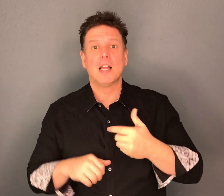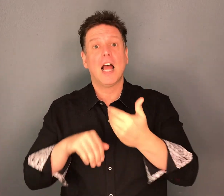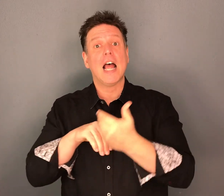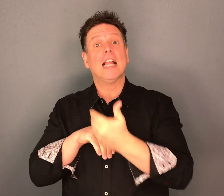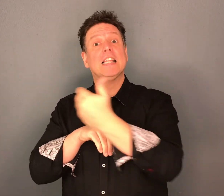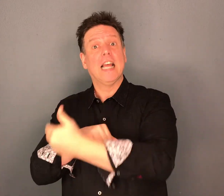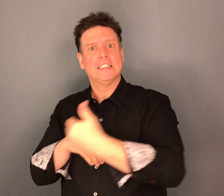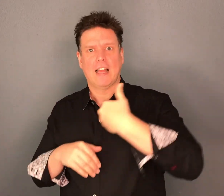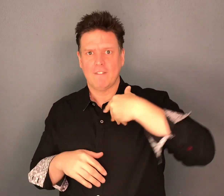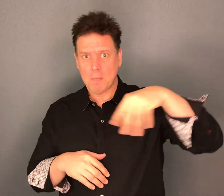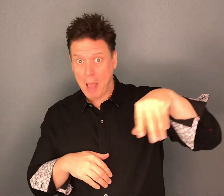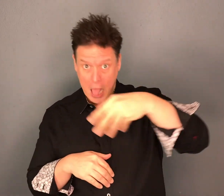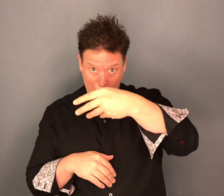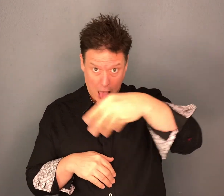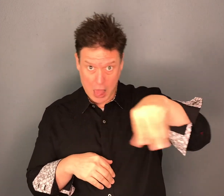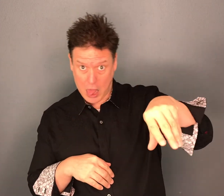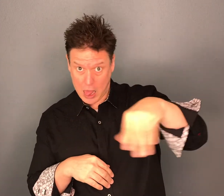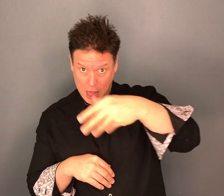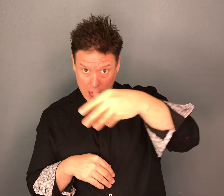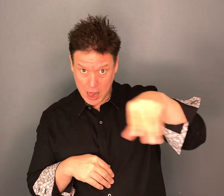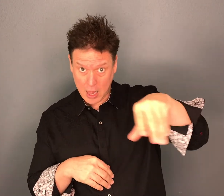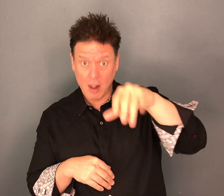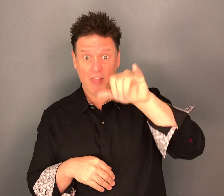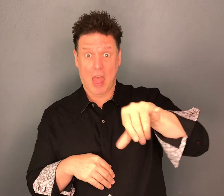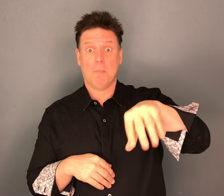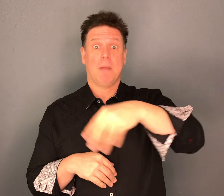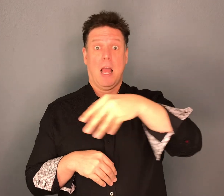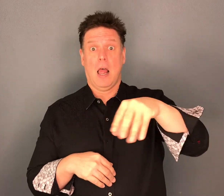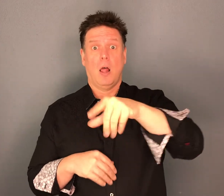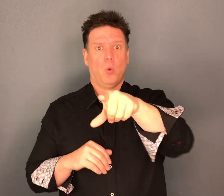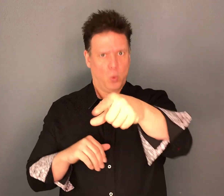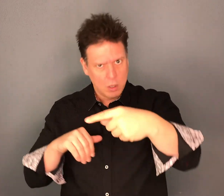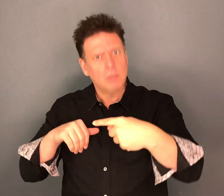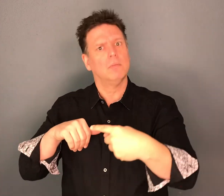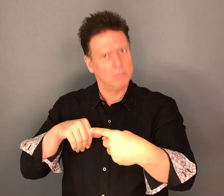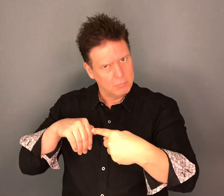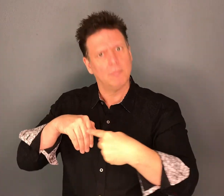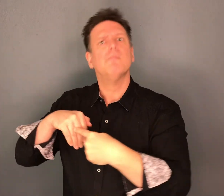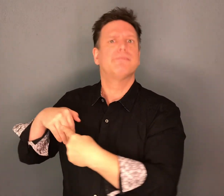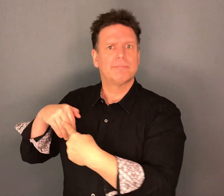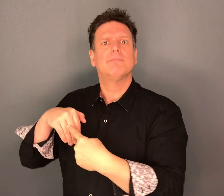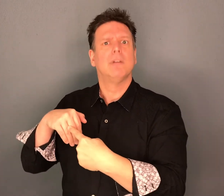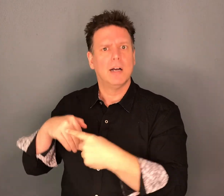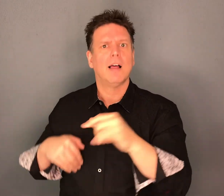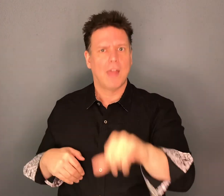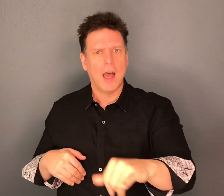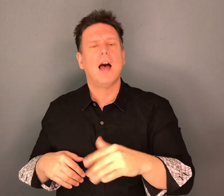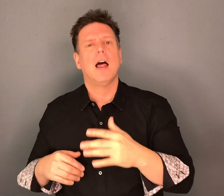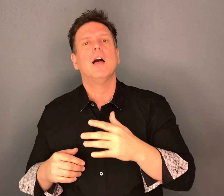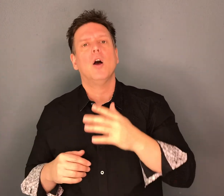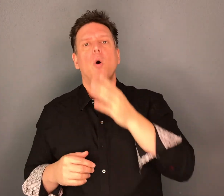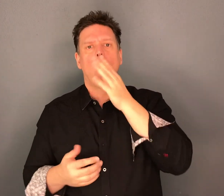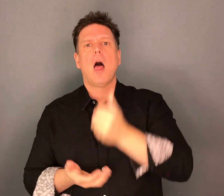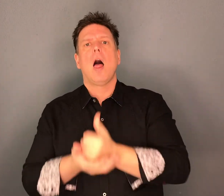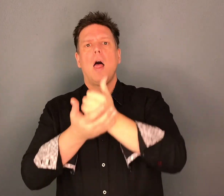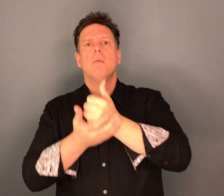subscribe button. And the button next to it has a little bell there. And that bell, if you push on that,